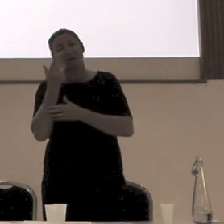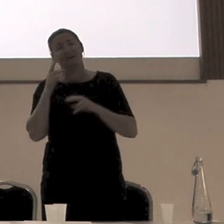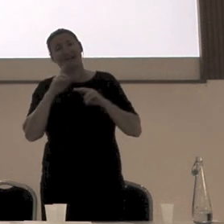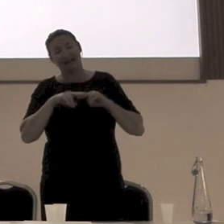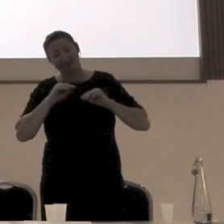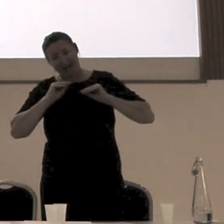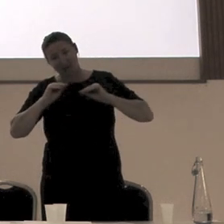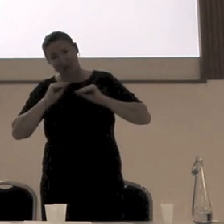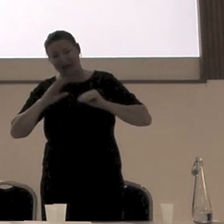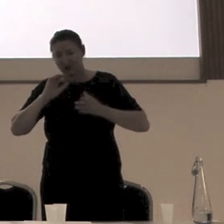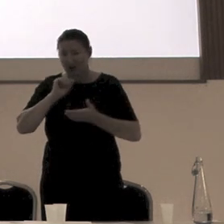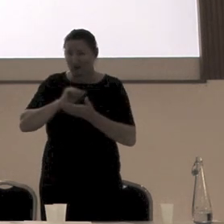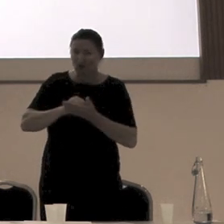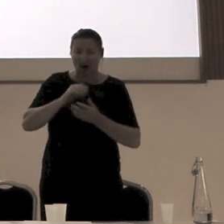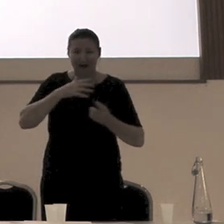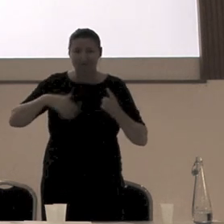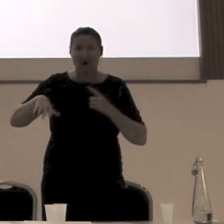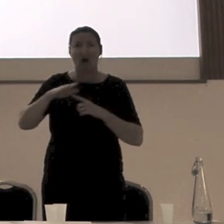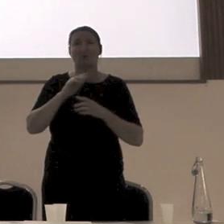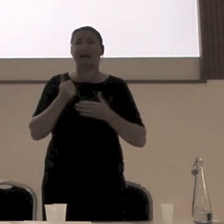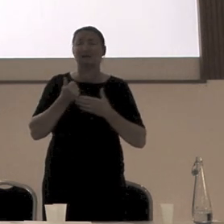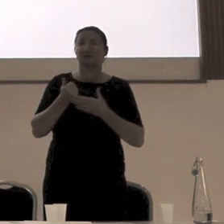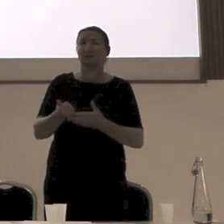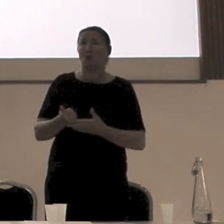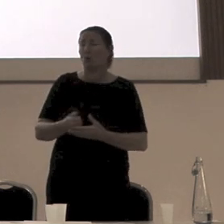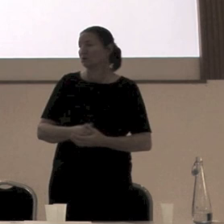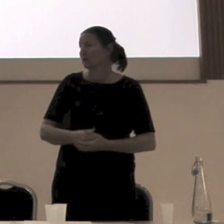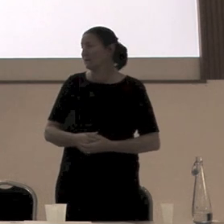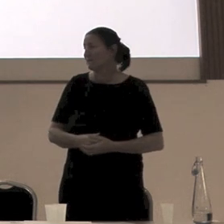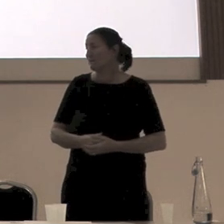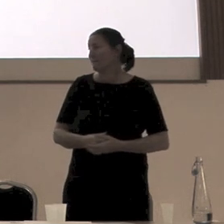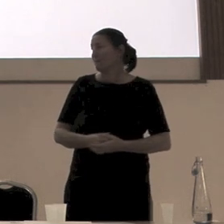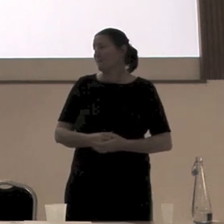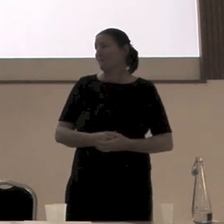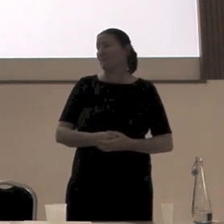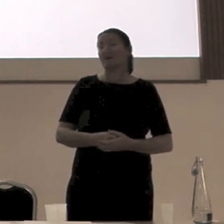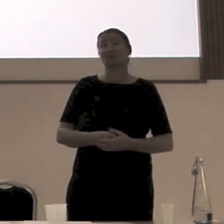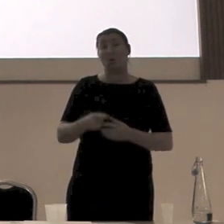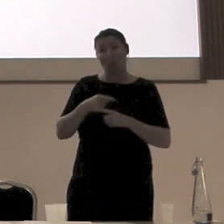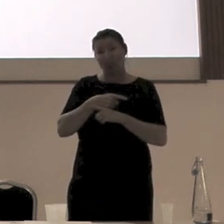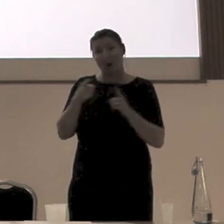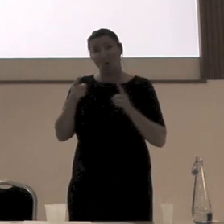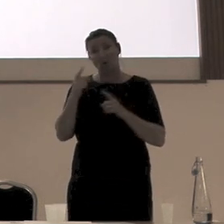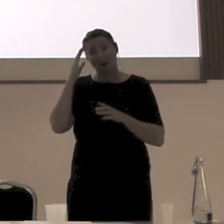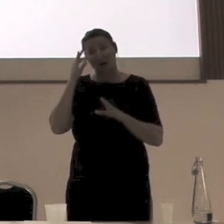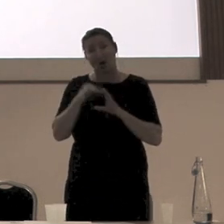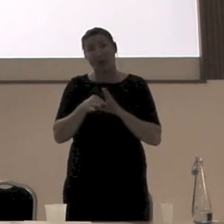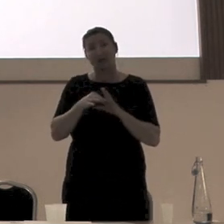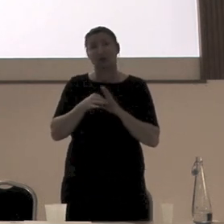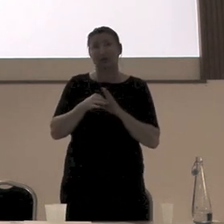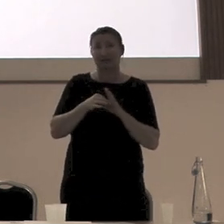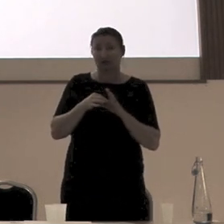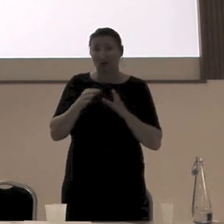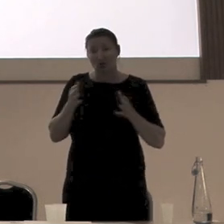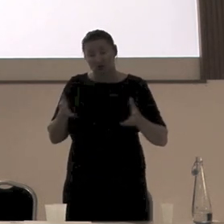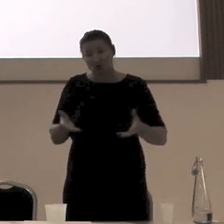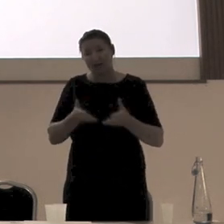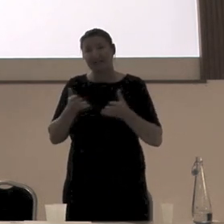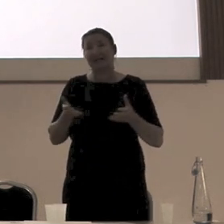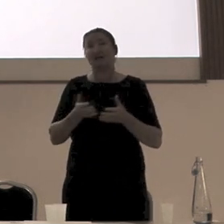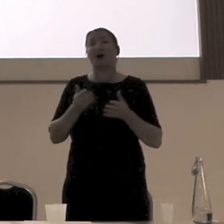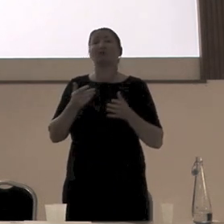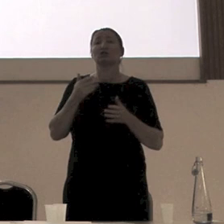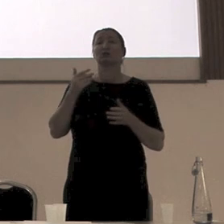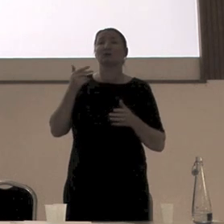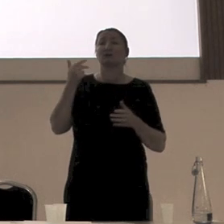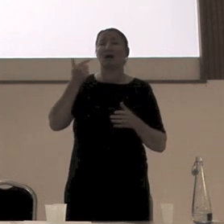educated in the right environment and supported. And it was those psychologists who pushed for the 70th Act, which